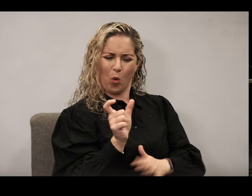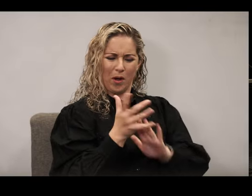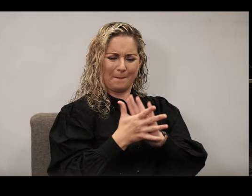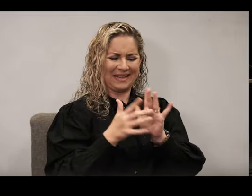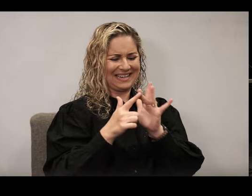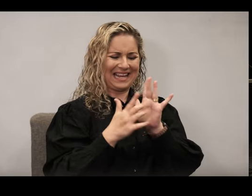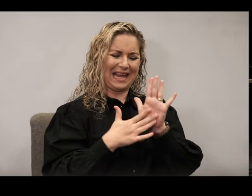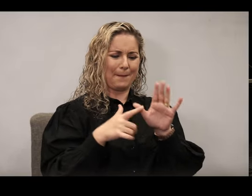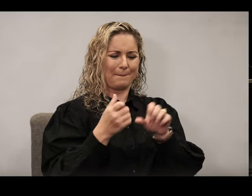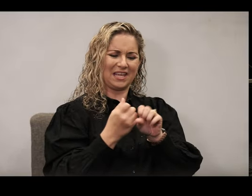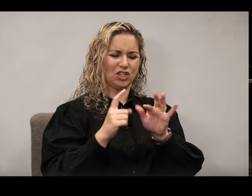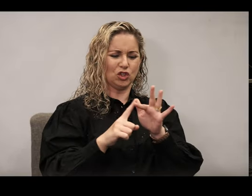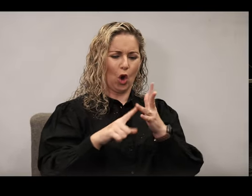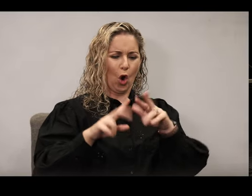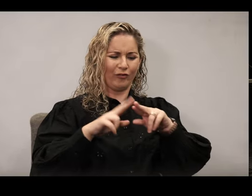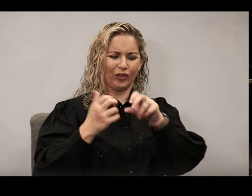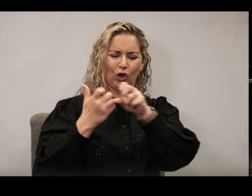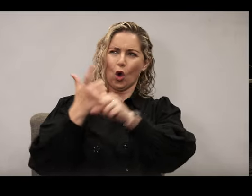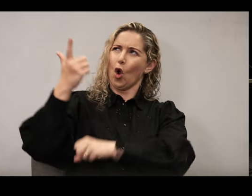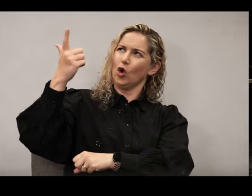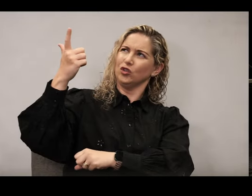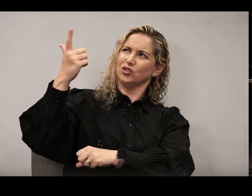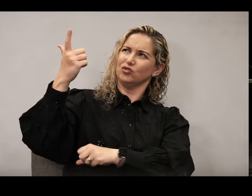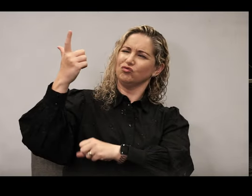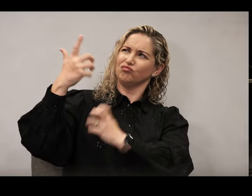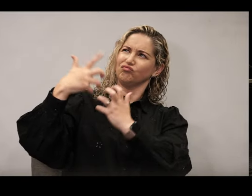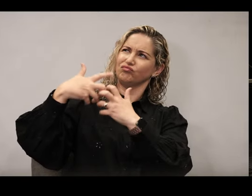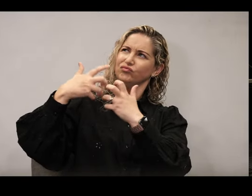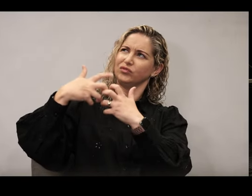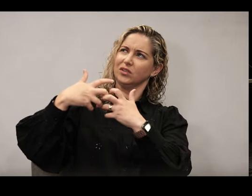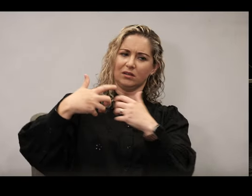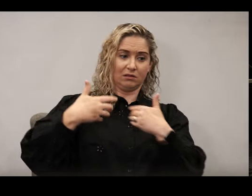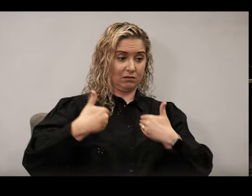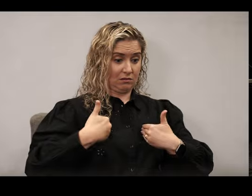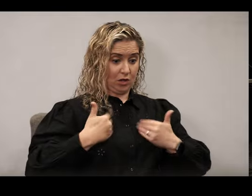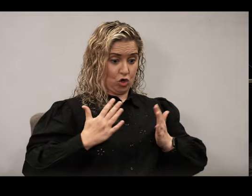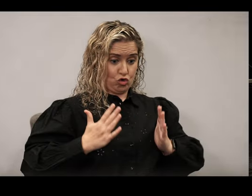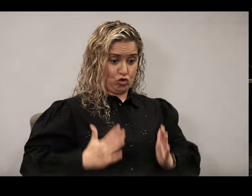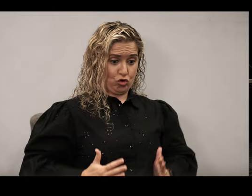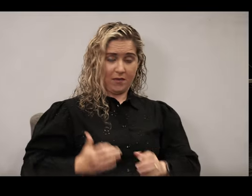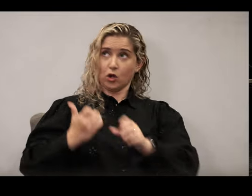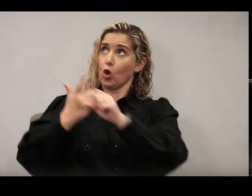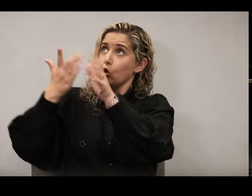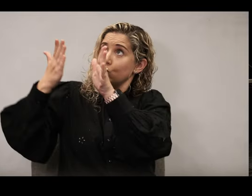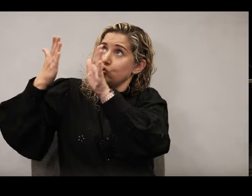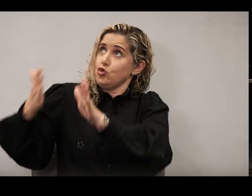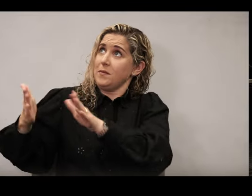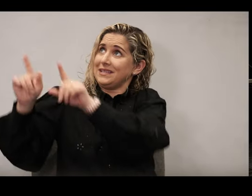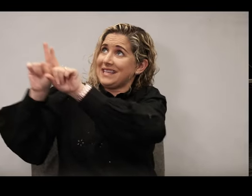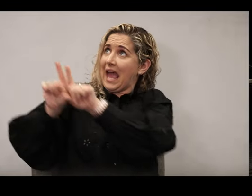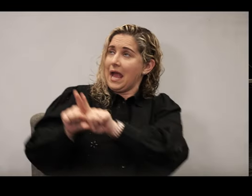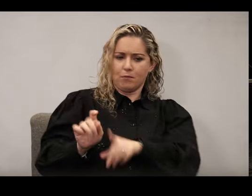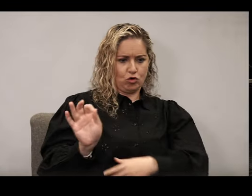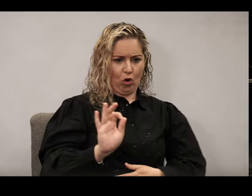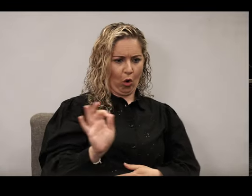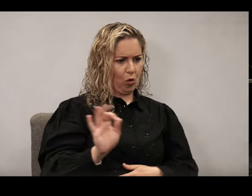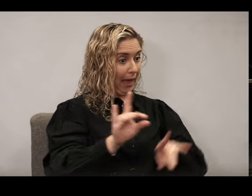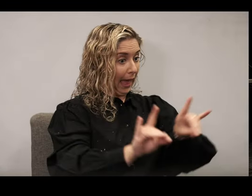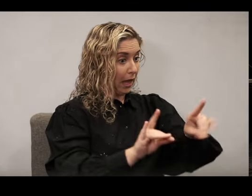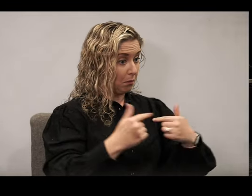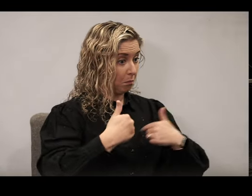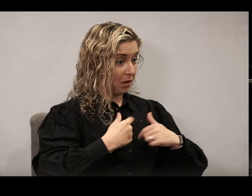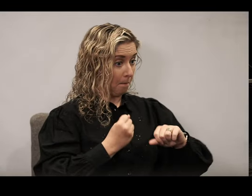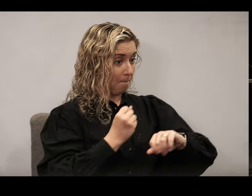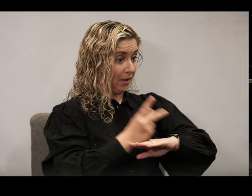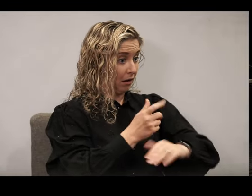We don't start with humans and work back to God. We don't start with the animals and work towards humans. We start with God and what he's revealed